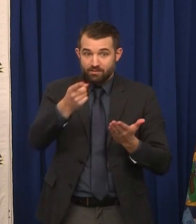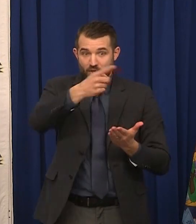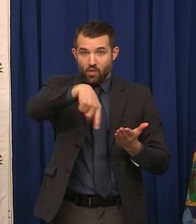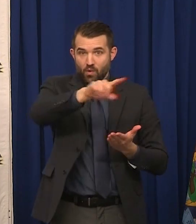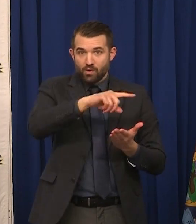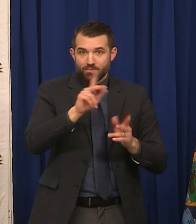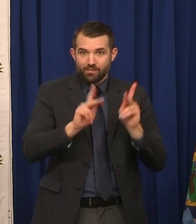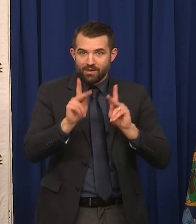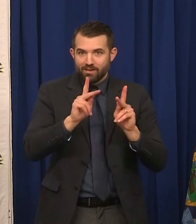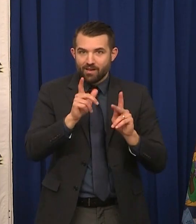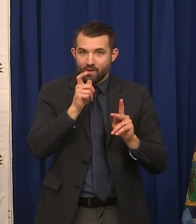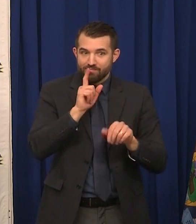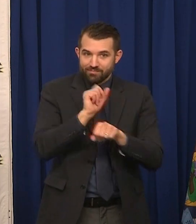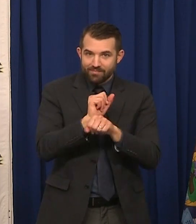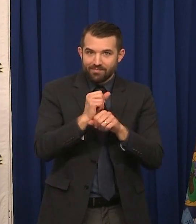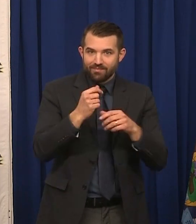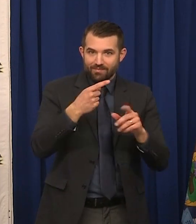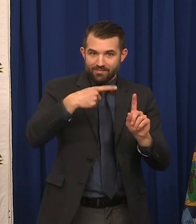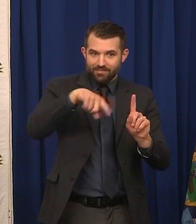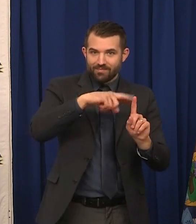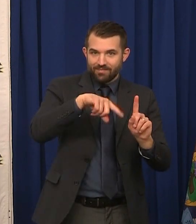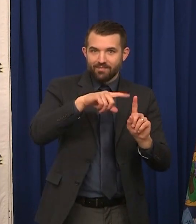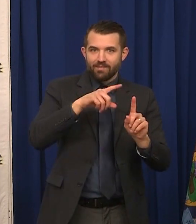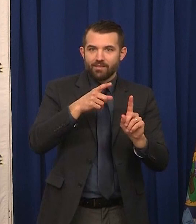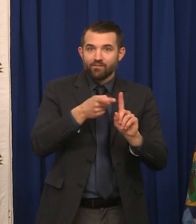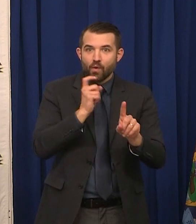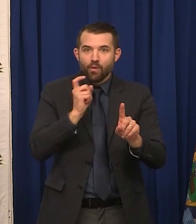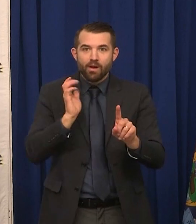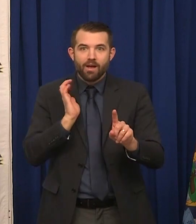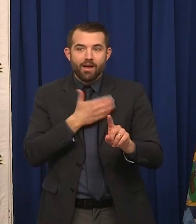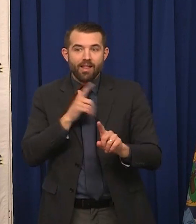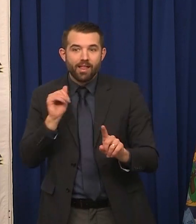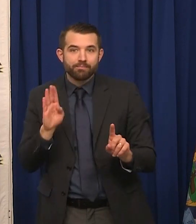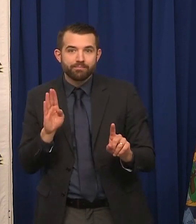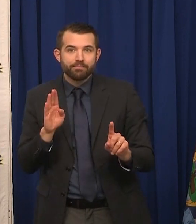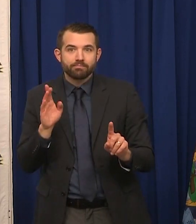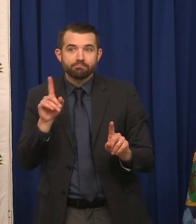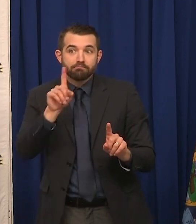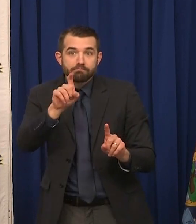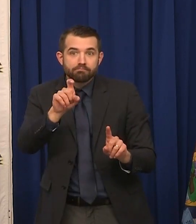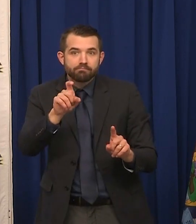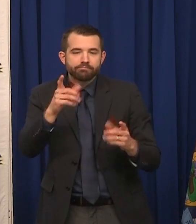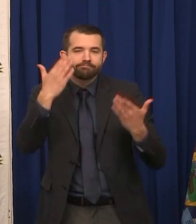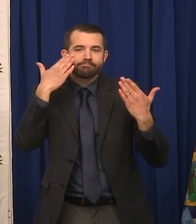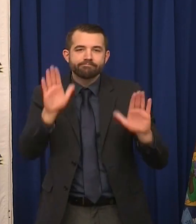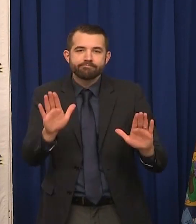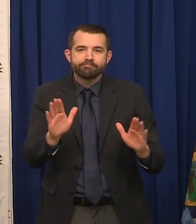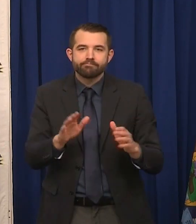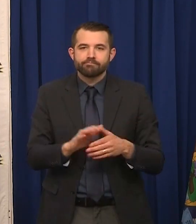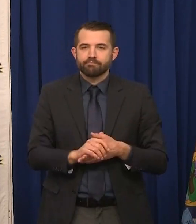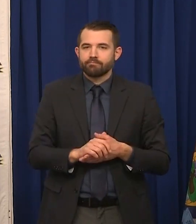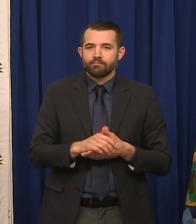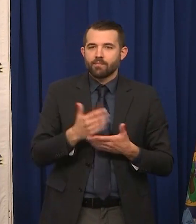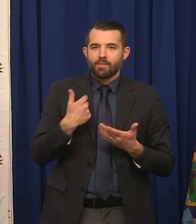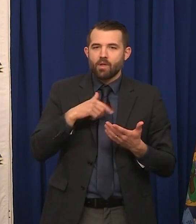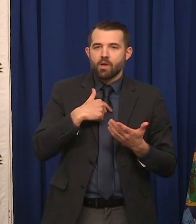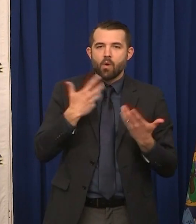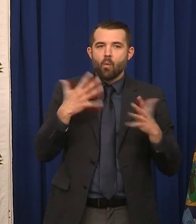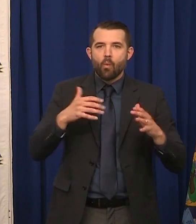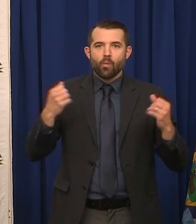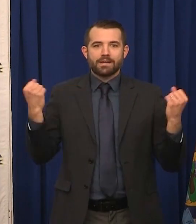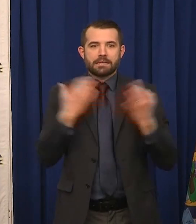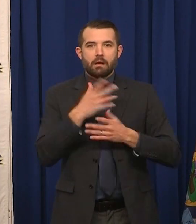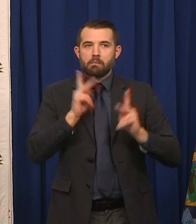We have to have a plan in place for that. Our job when we do these plans is not to be alarmist, but it's to worry in